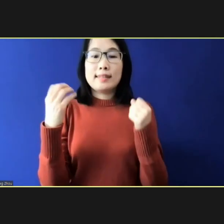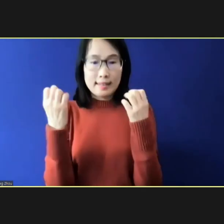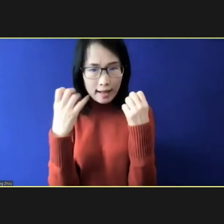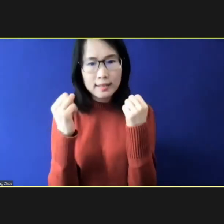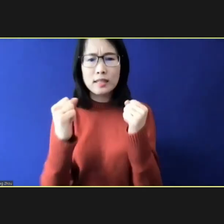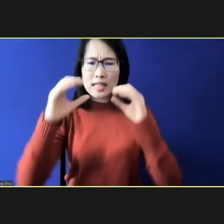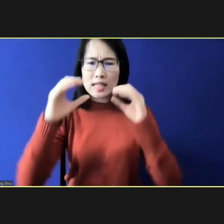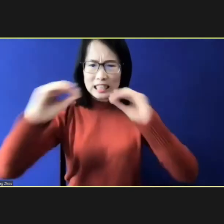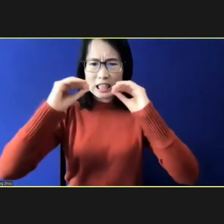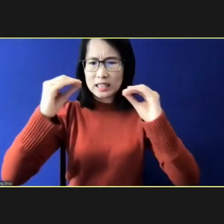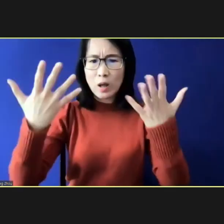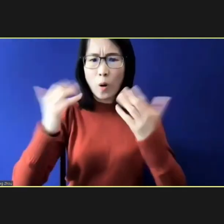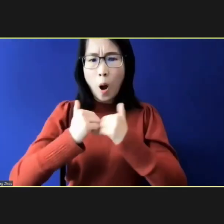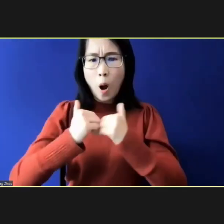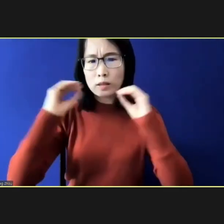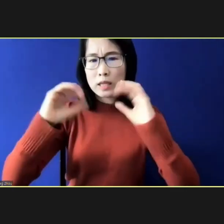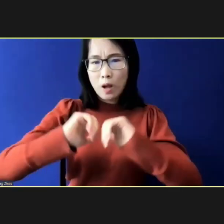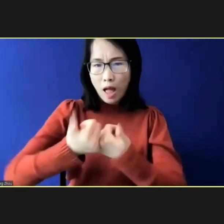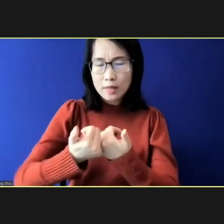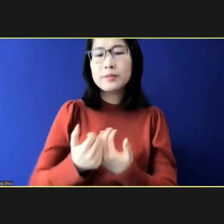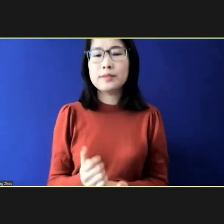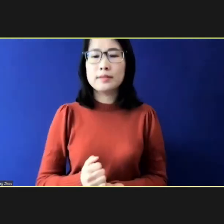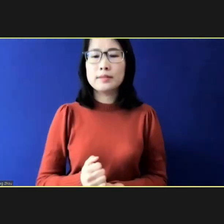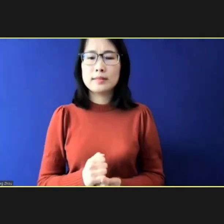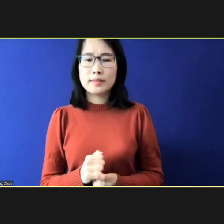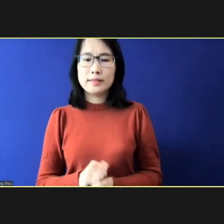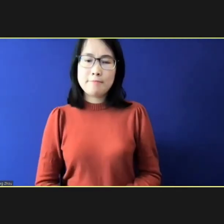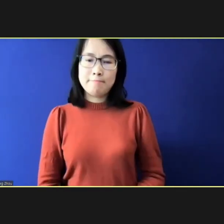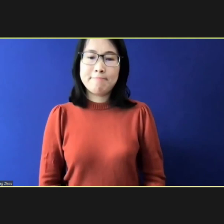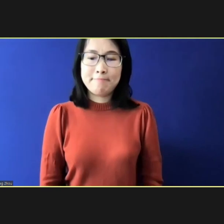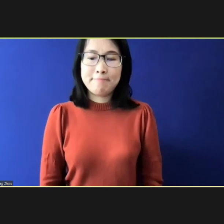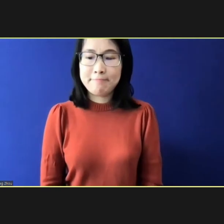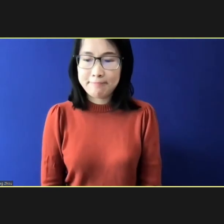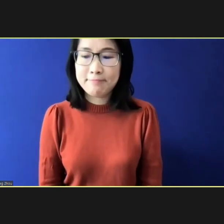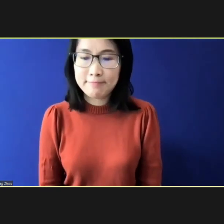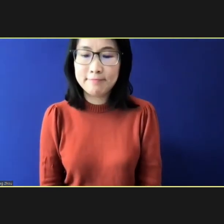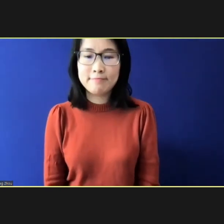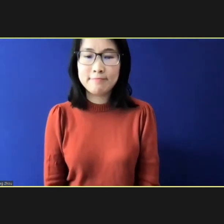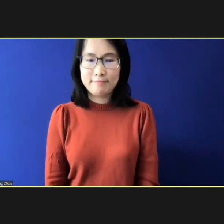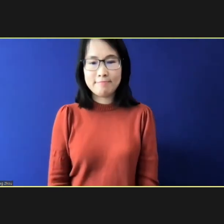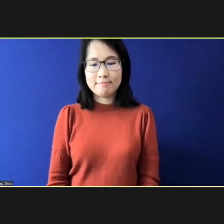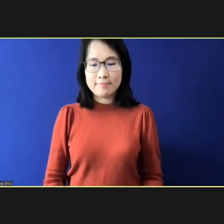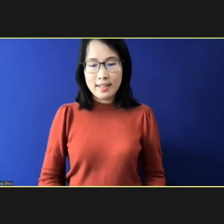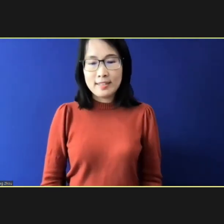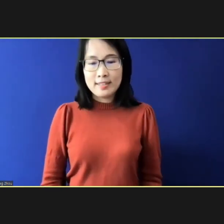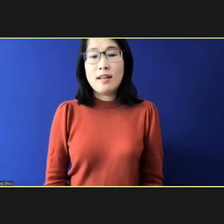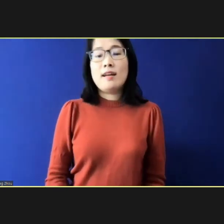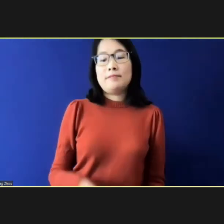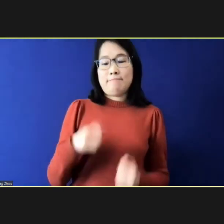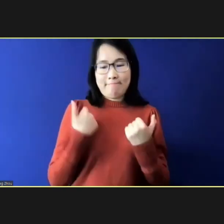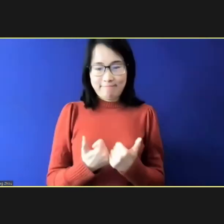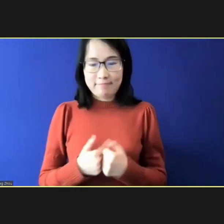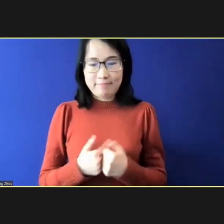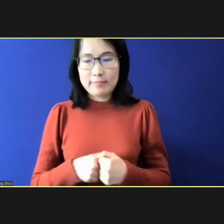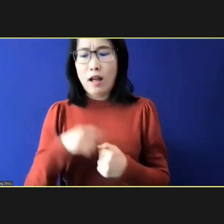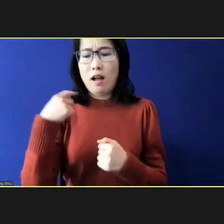applying that to Chinese Sign Language and teaching and how that looks, what that looks like to teach sign